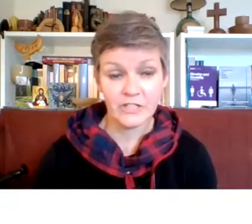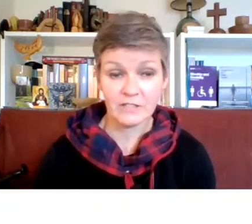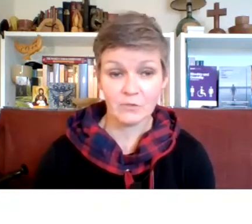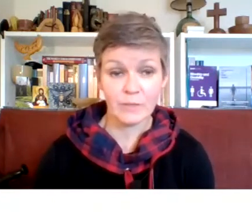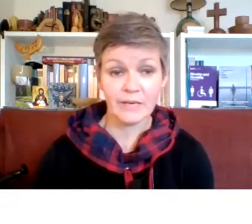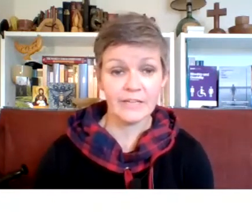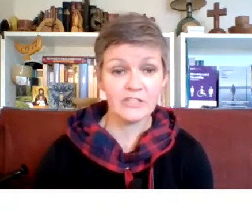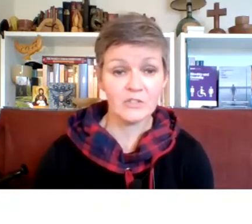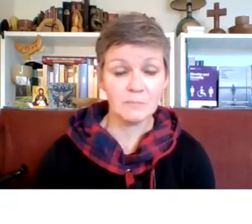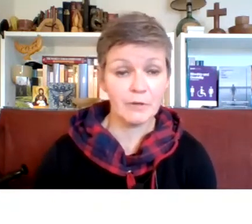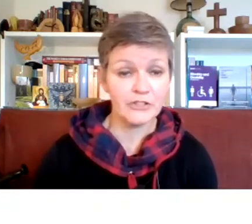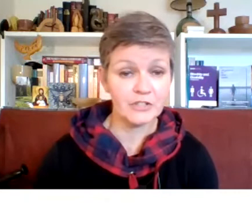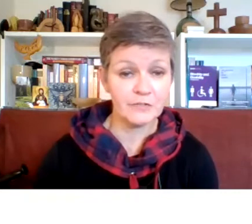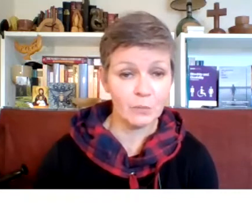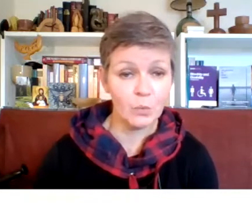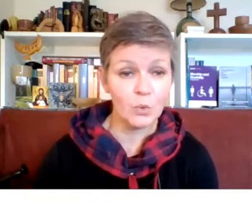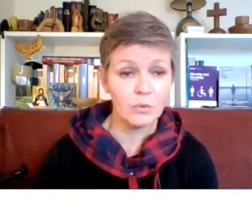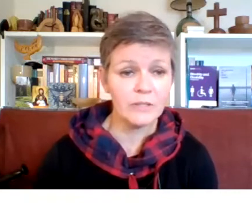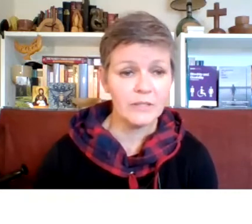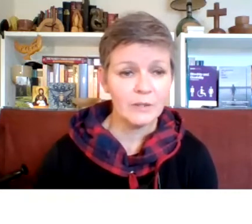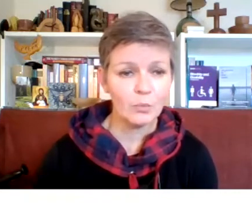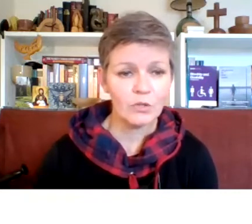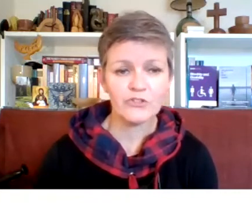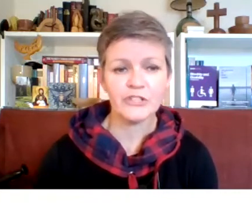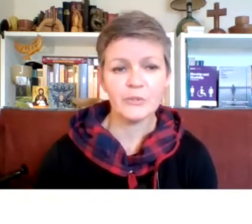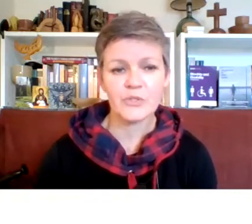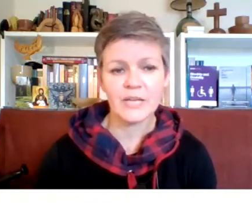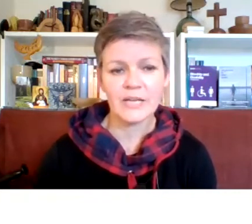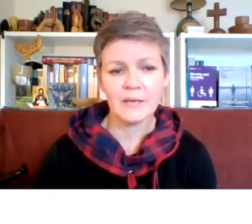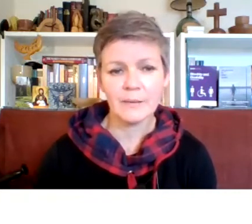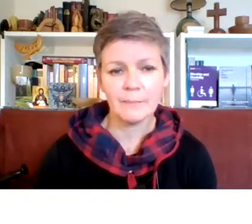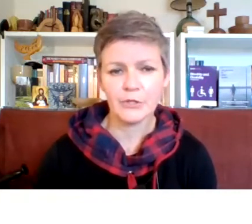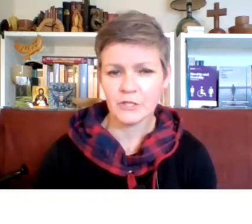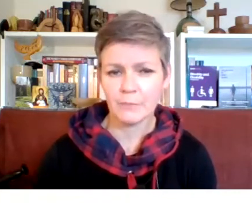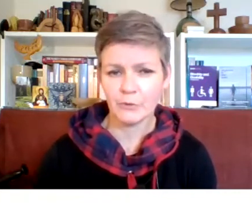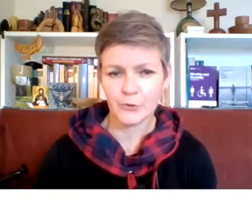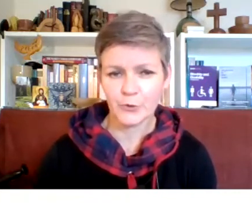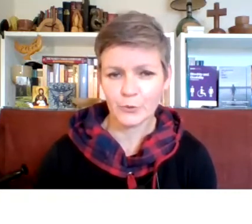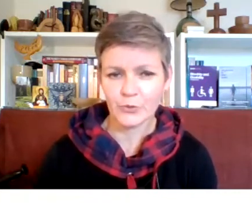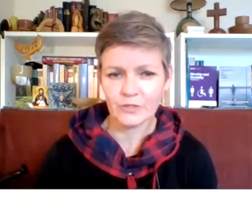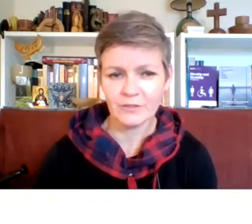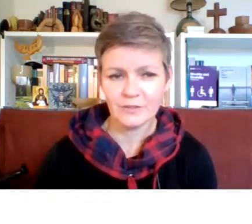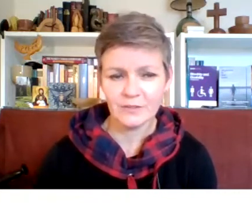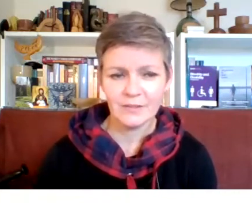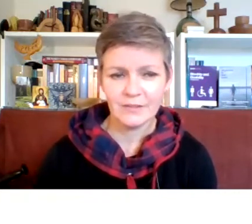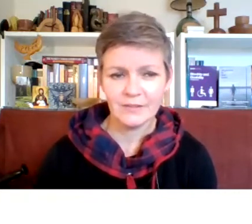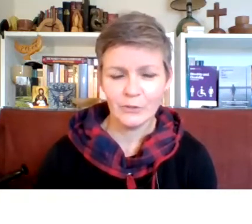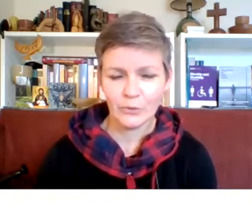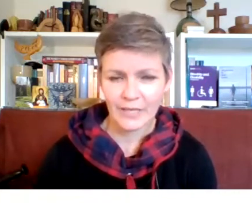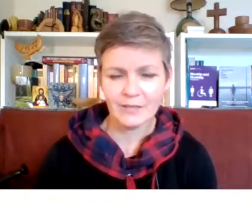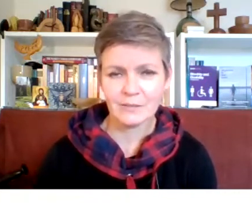Jesus, where nations budget for war, whilst you say, "Put up your sword," your kingdom